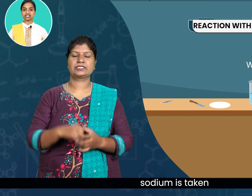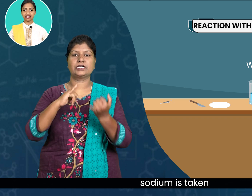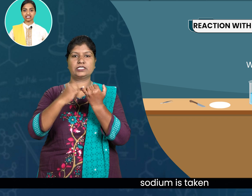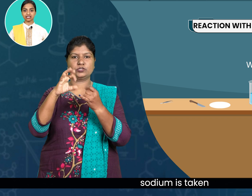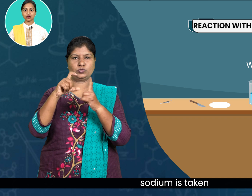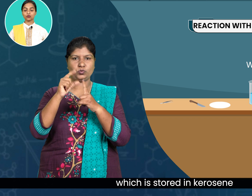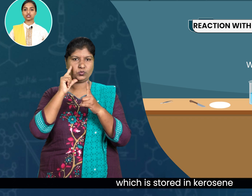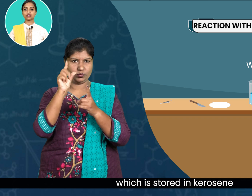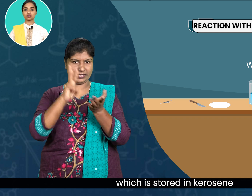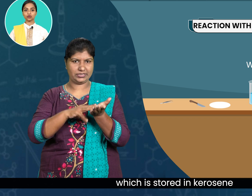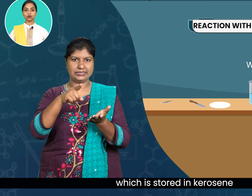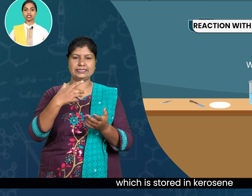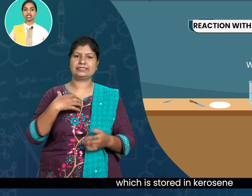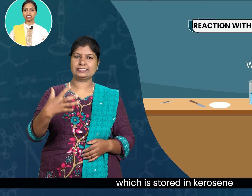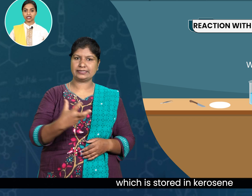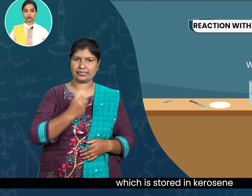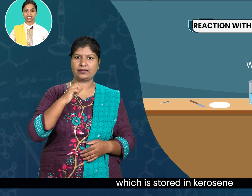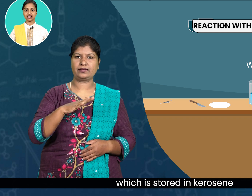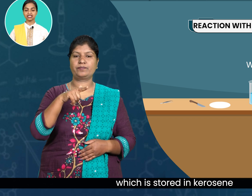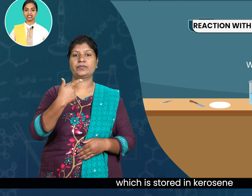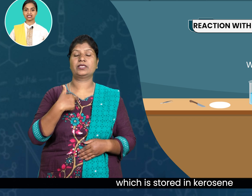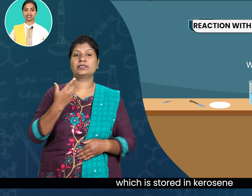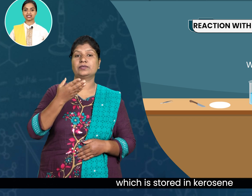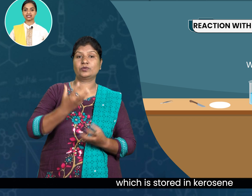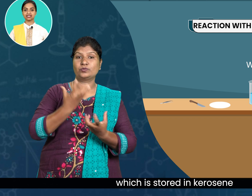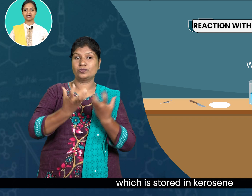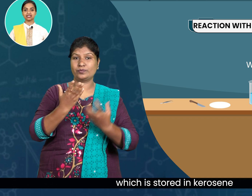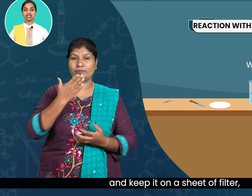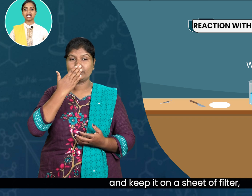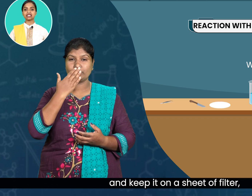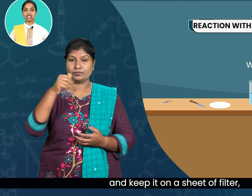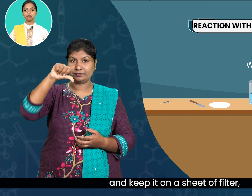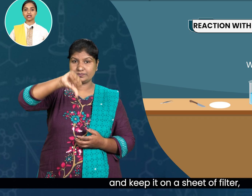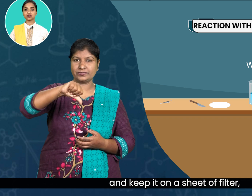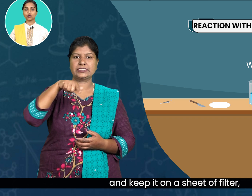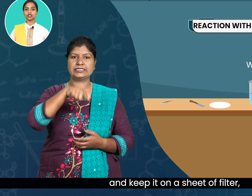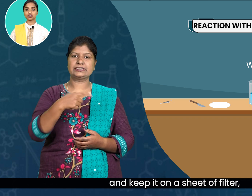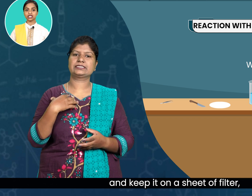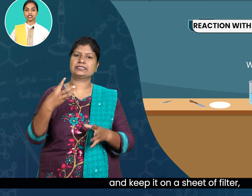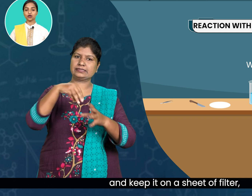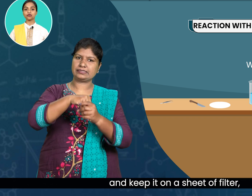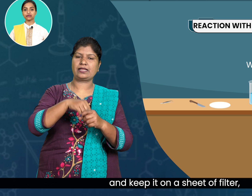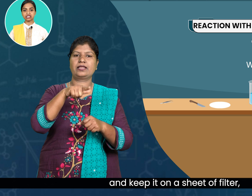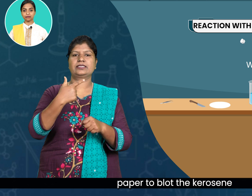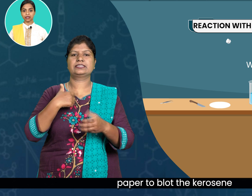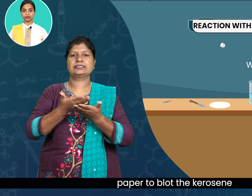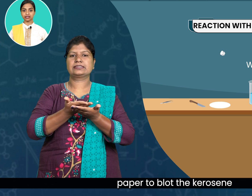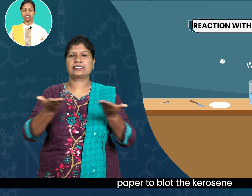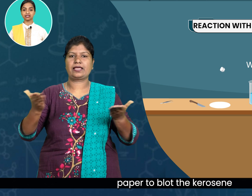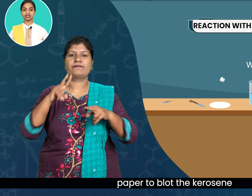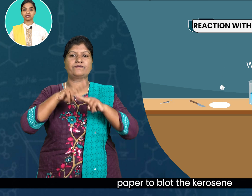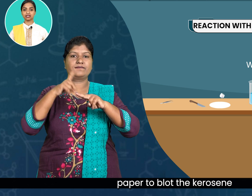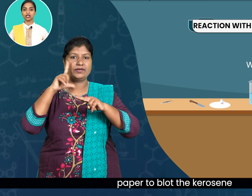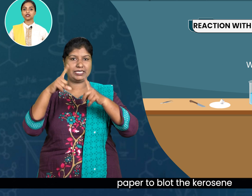Sodium is taken, which is stored in kerosene, and keep it on a sheet of filter